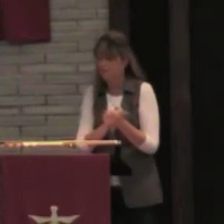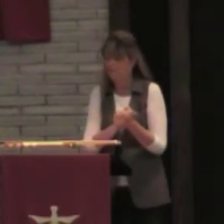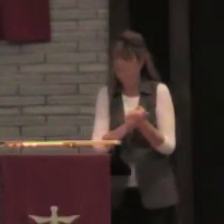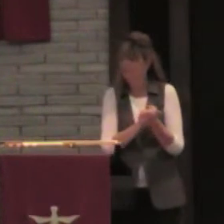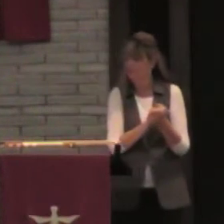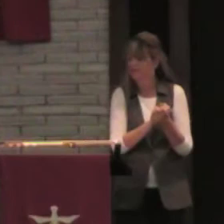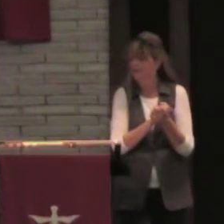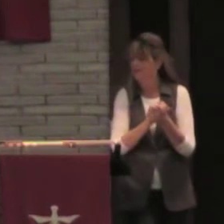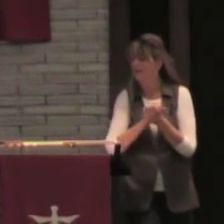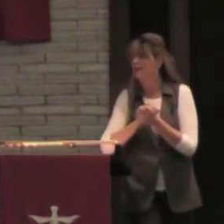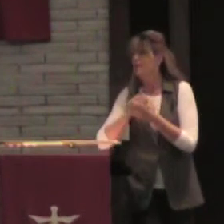believe.